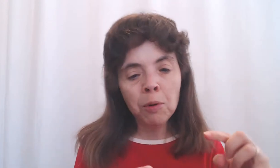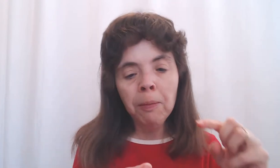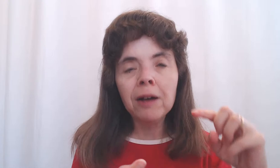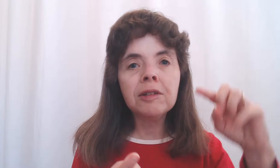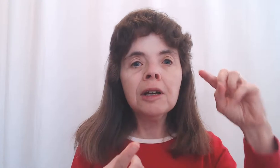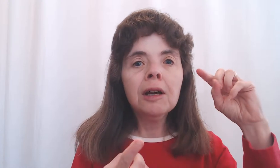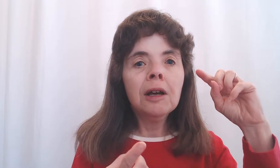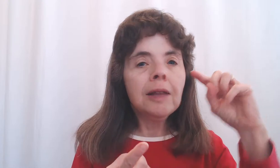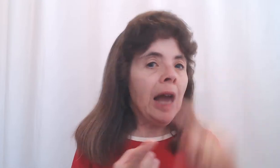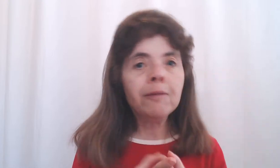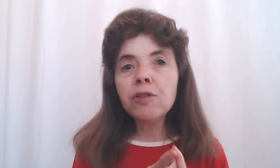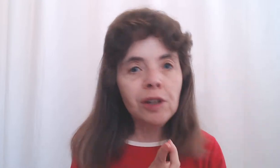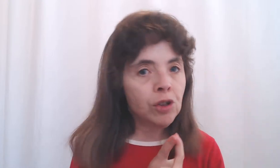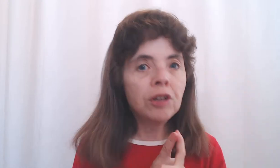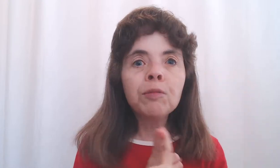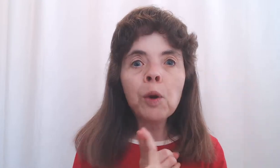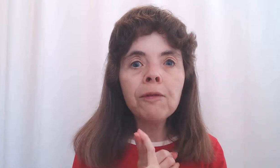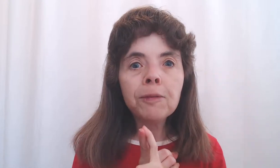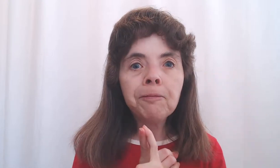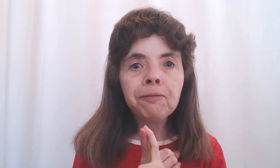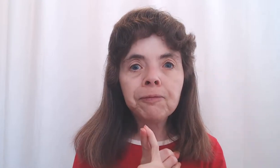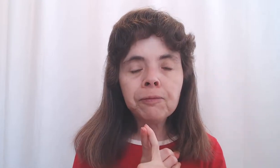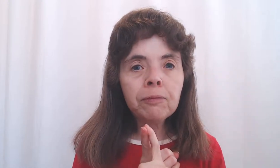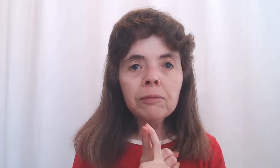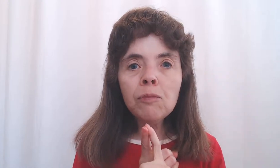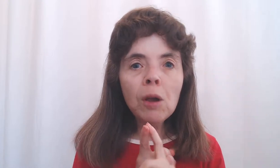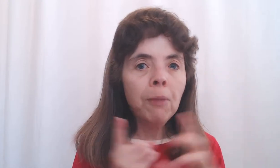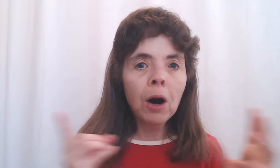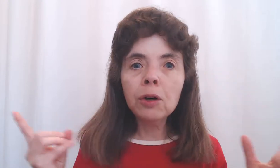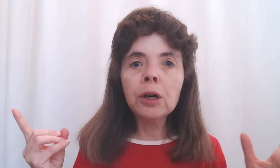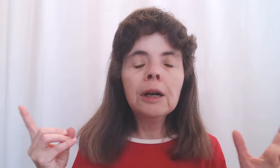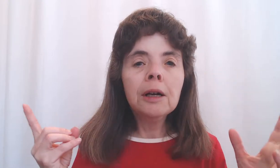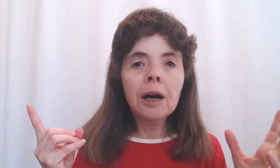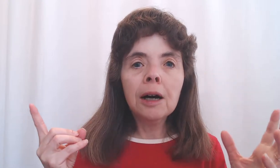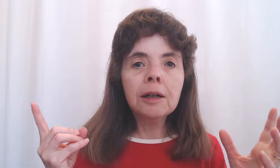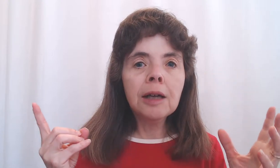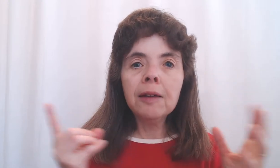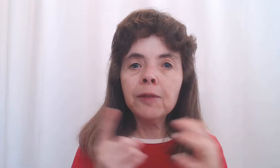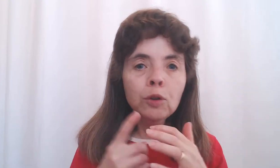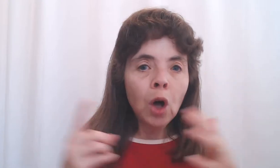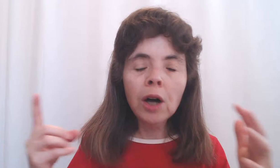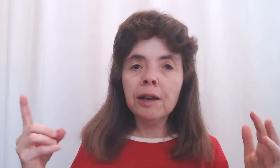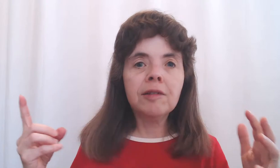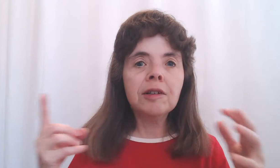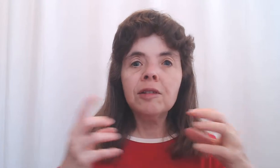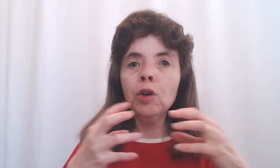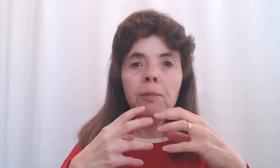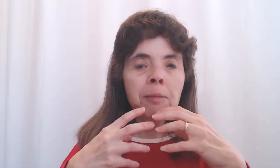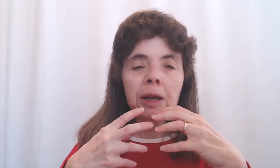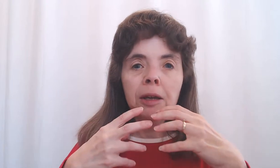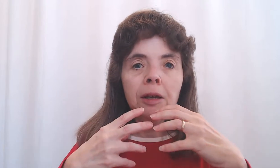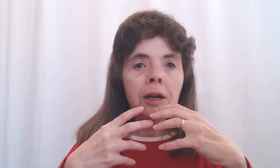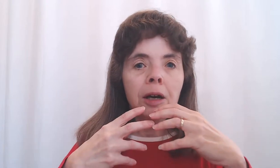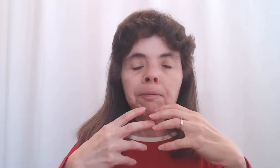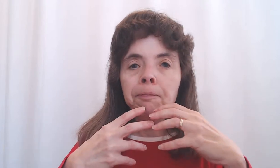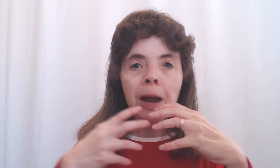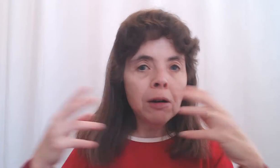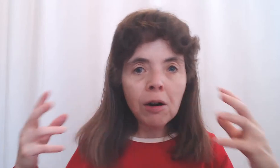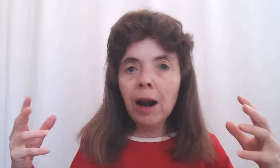robust. The conversation is brief. Paul, at the longest, it's, you know, maybe a paragraph